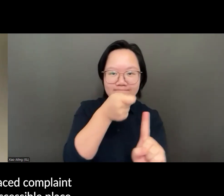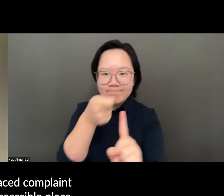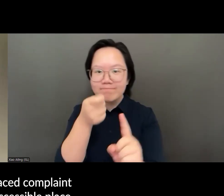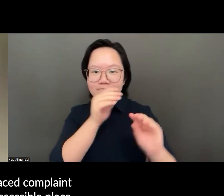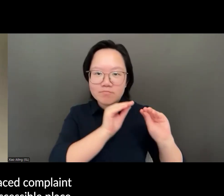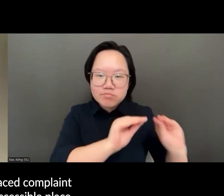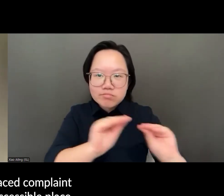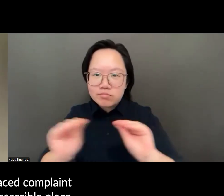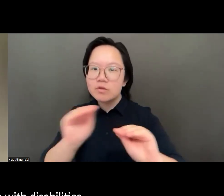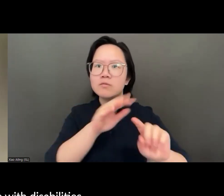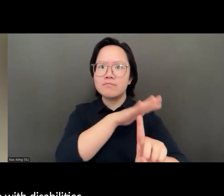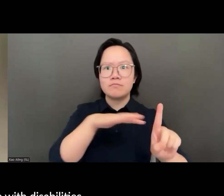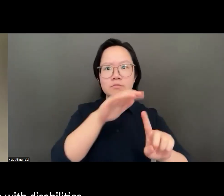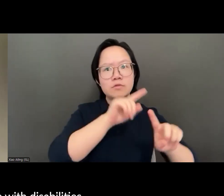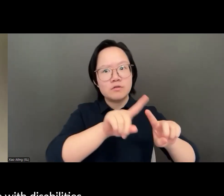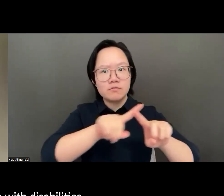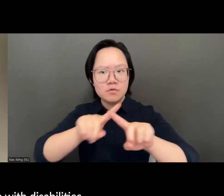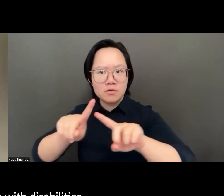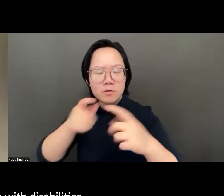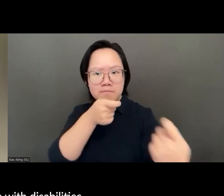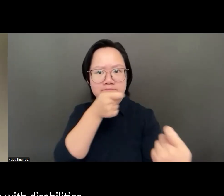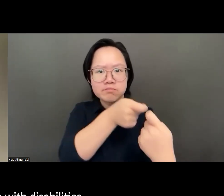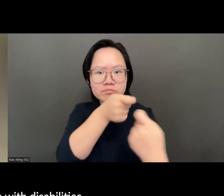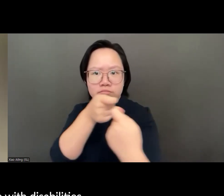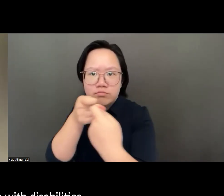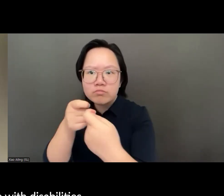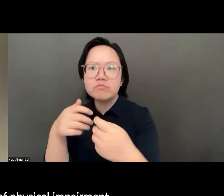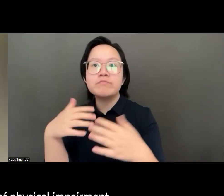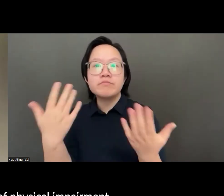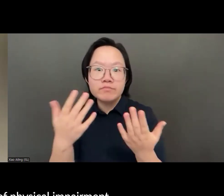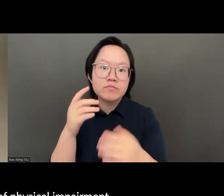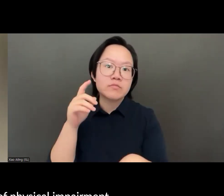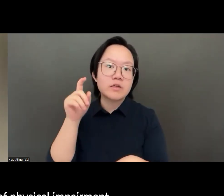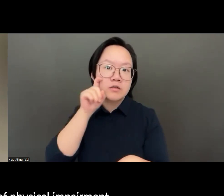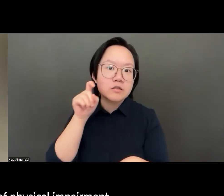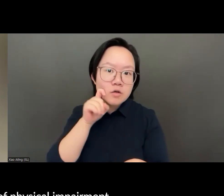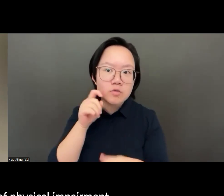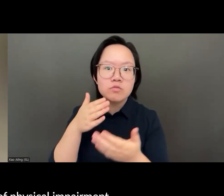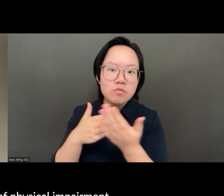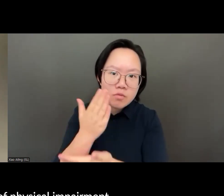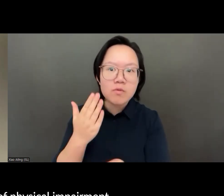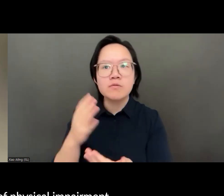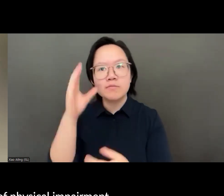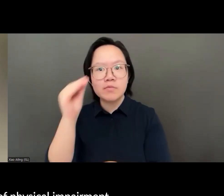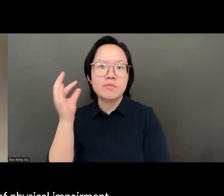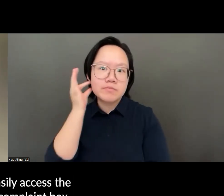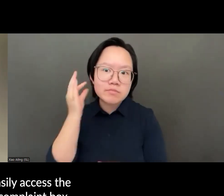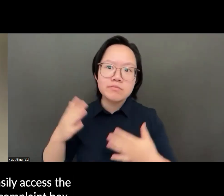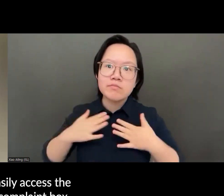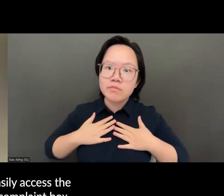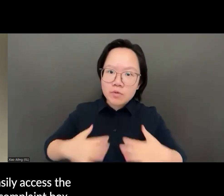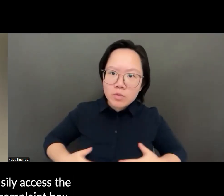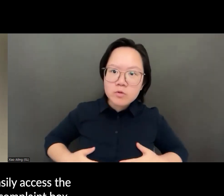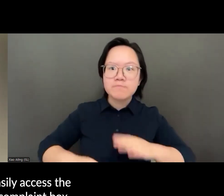compliant box in an accessible place, so that people with disabilities or any kind of having any kind of physical impairments, they